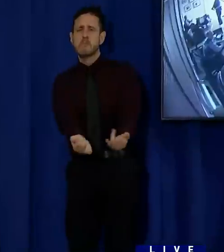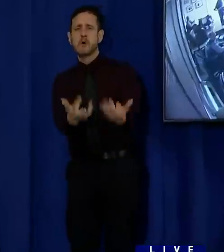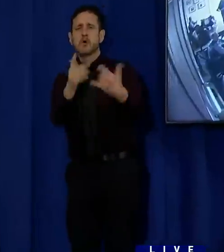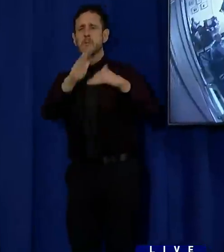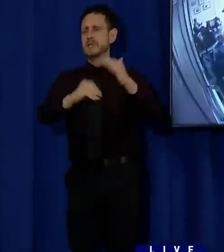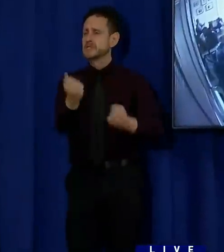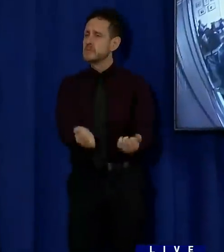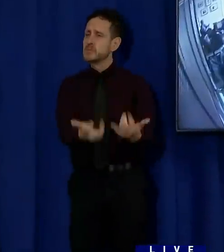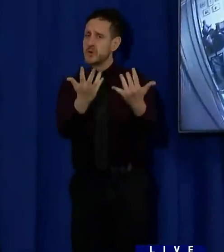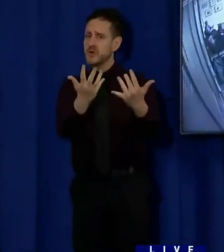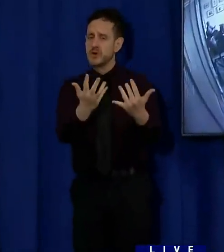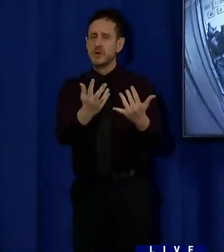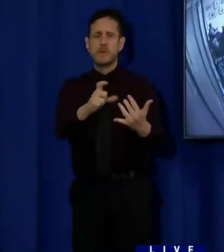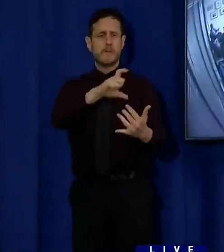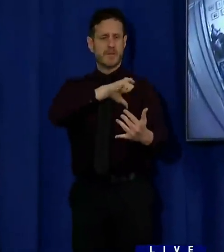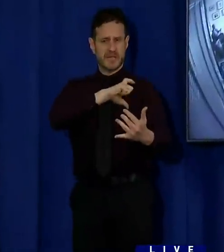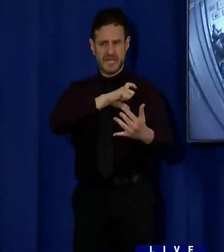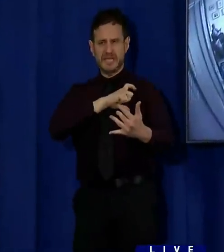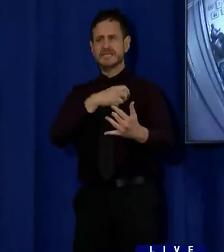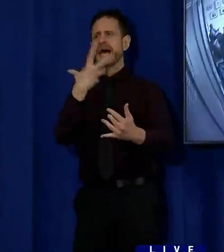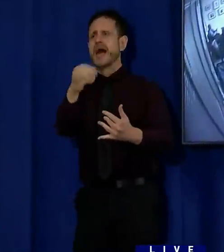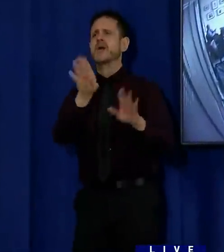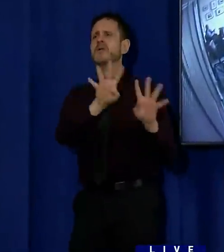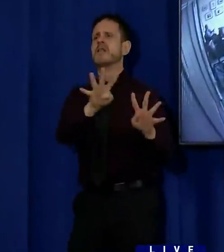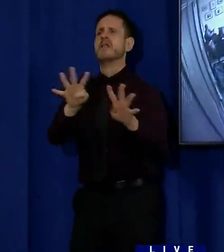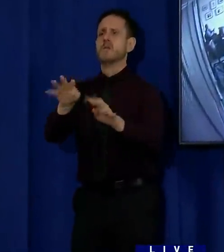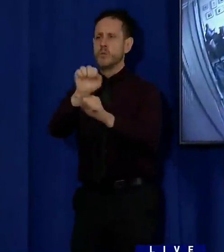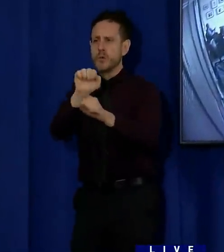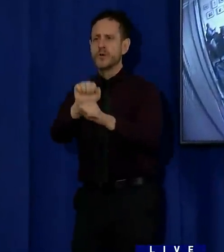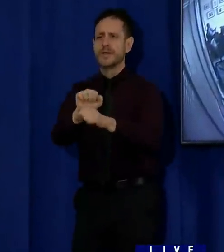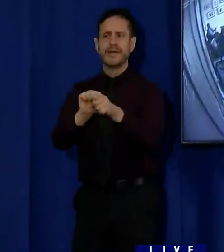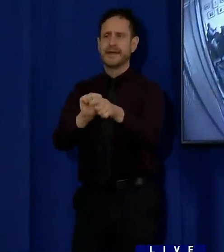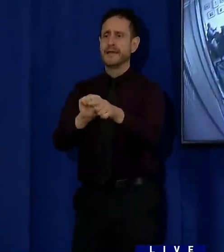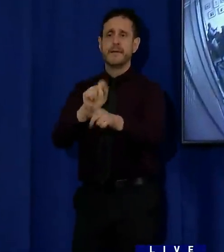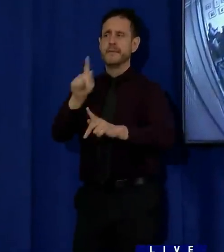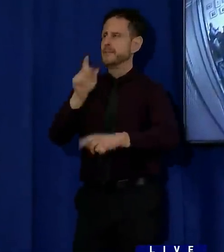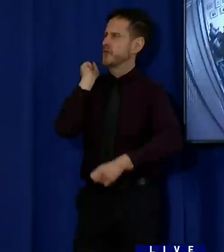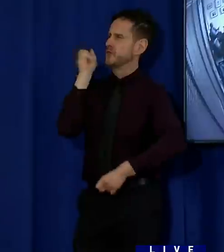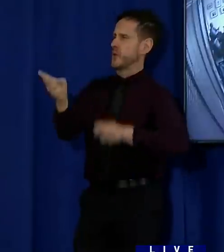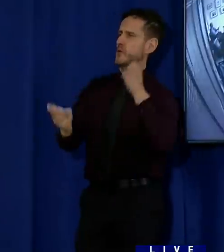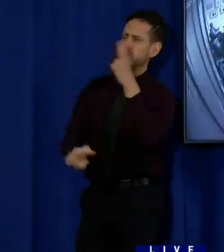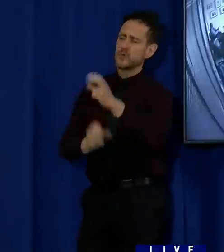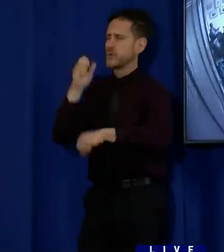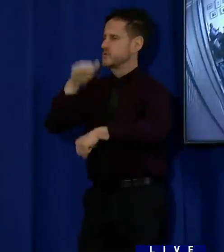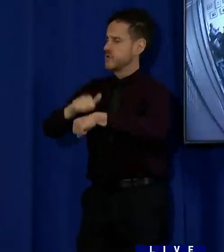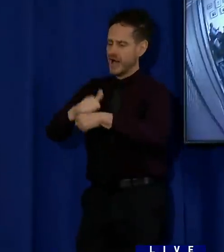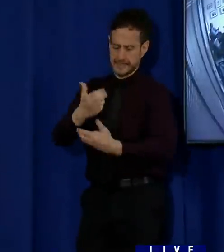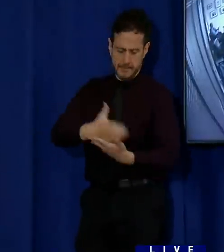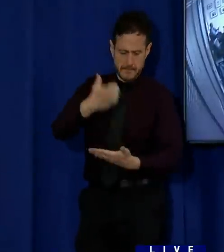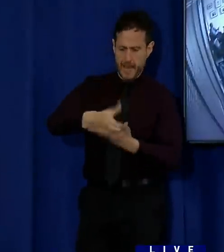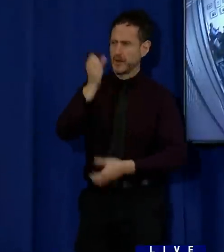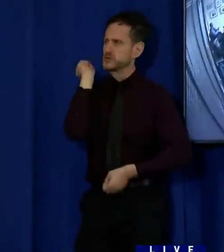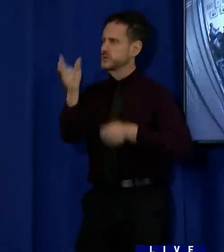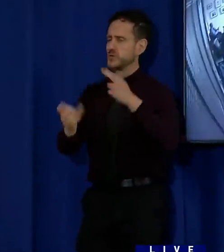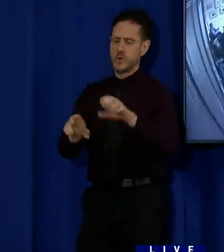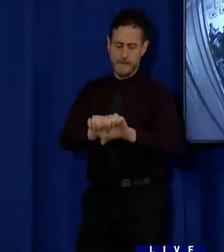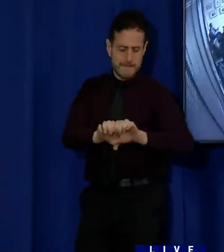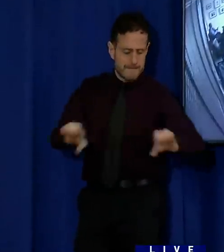were on the front lines, truly taking a beating with rocks and bottles and